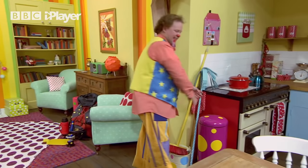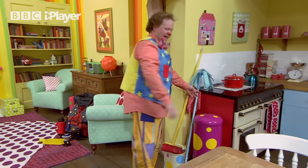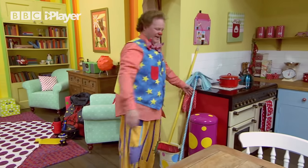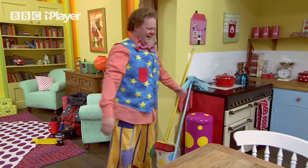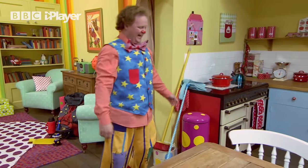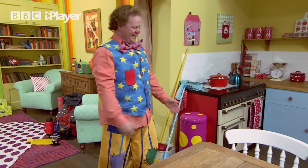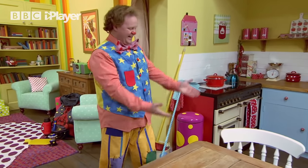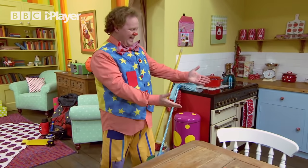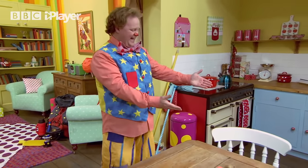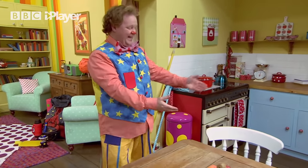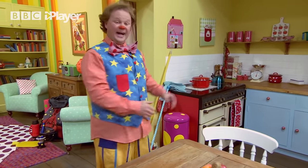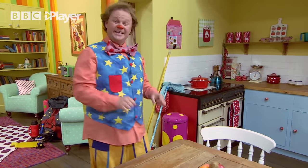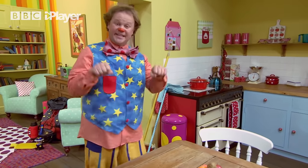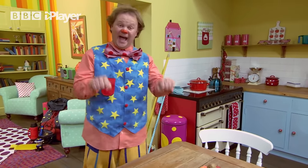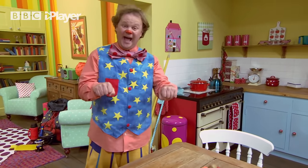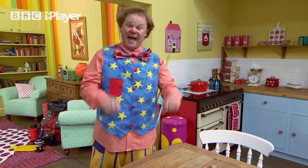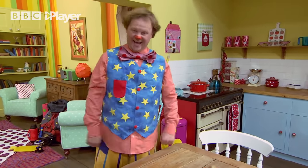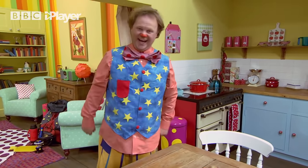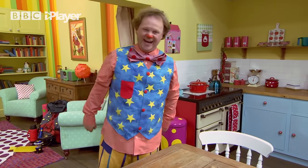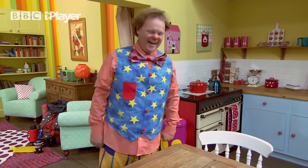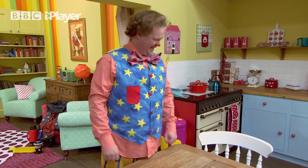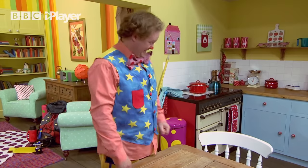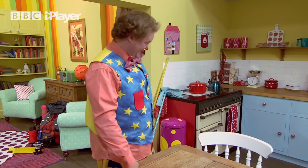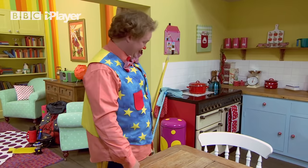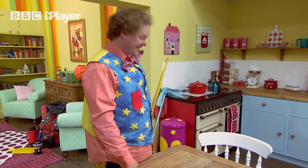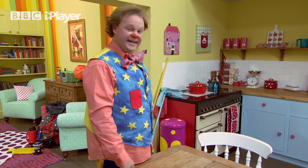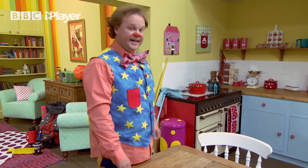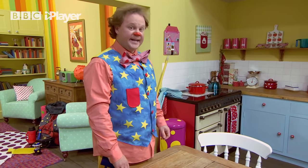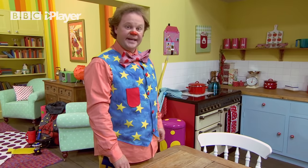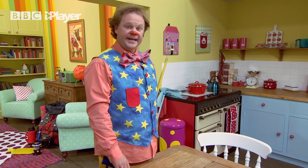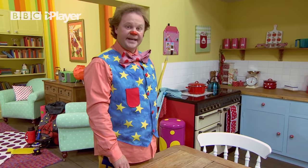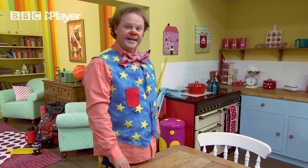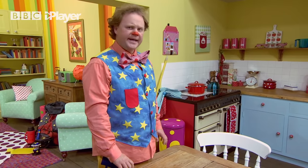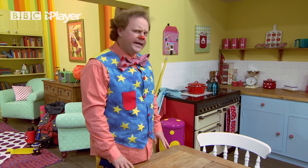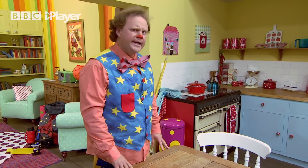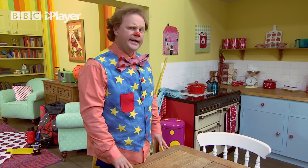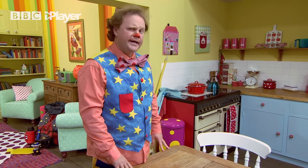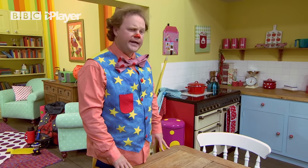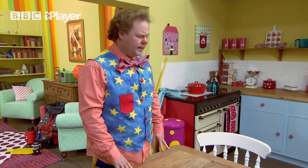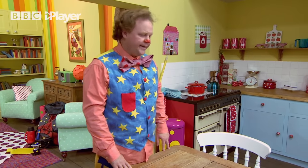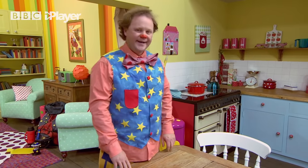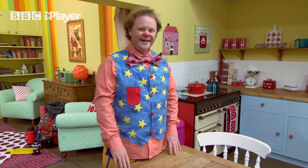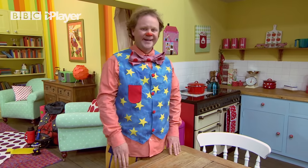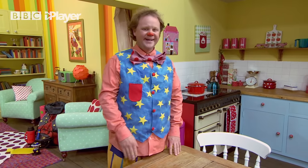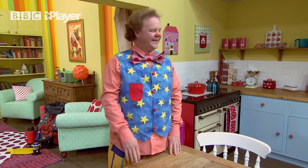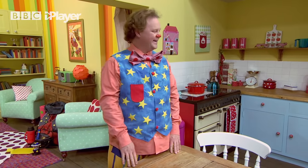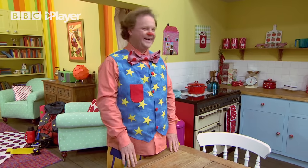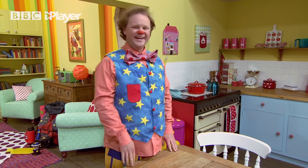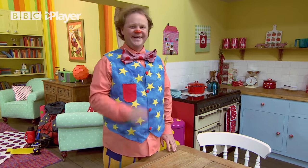there we are a chair why'd you need a chair mr tumble are you tired do you need to sit down